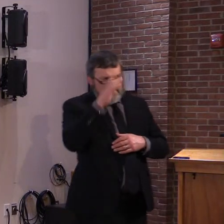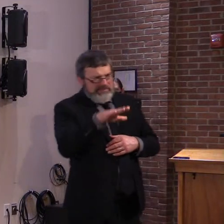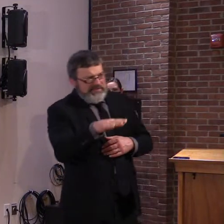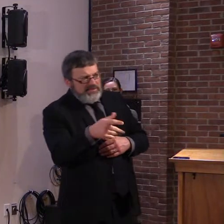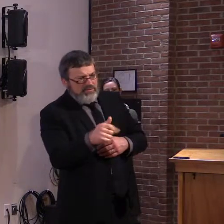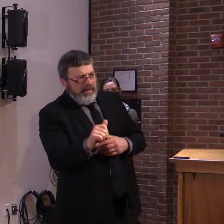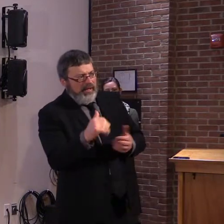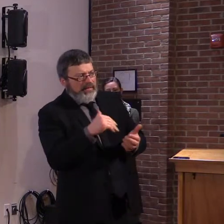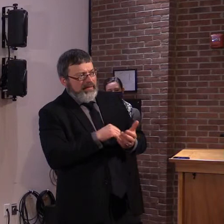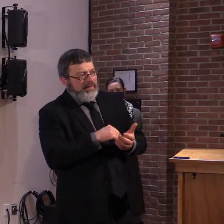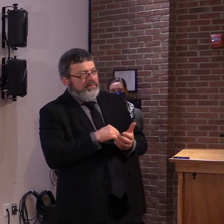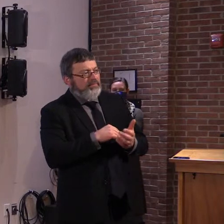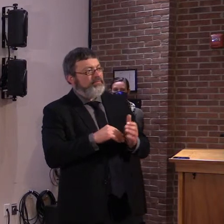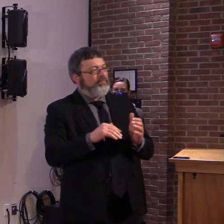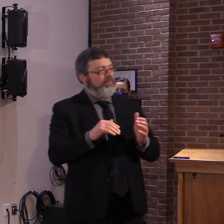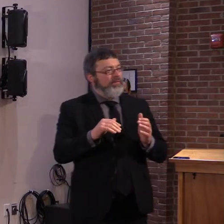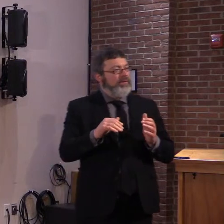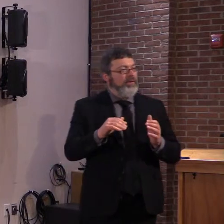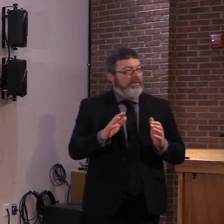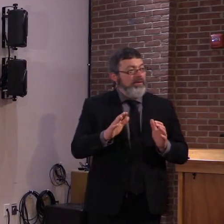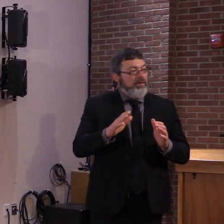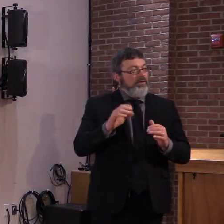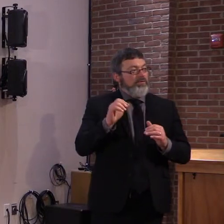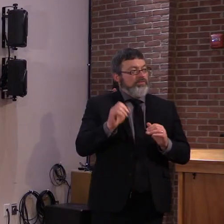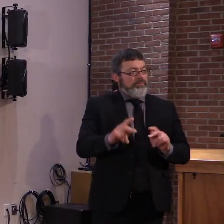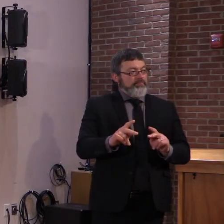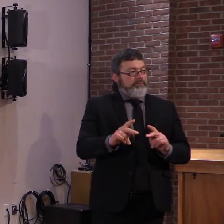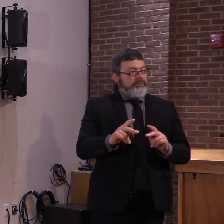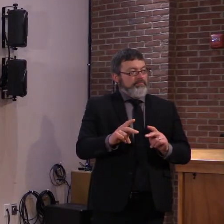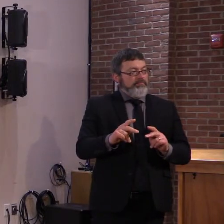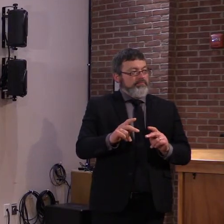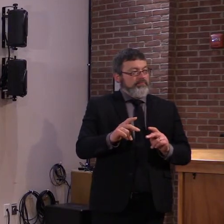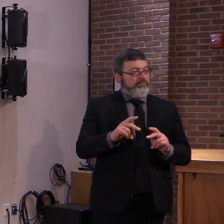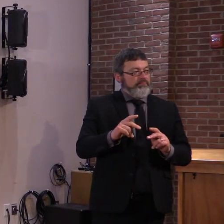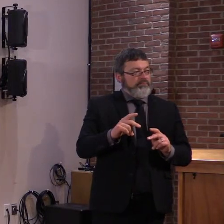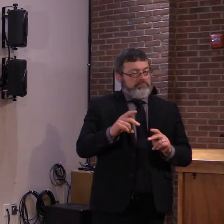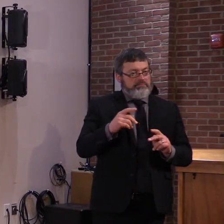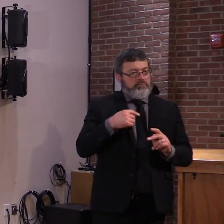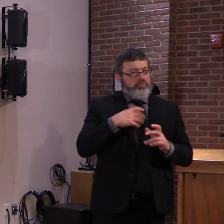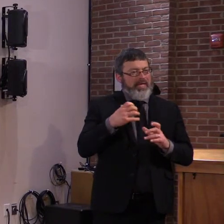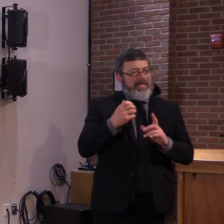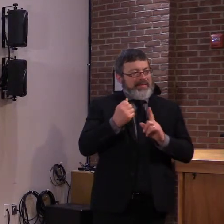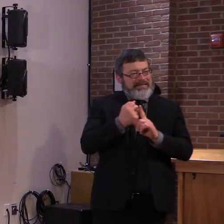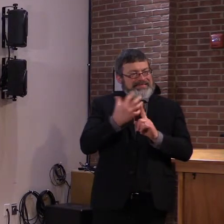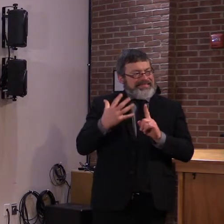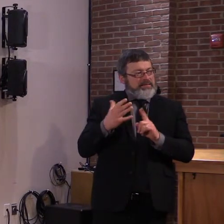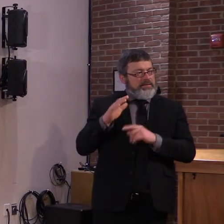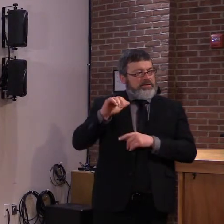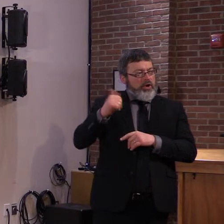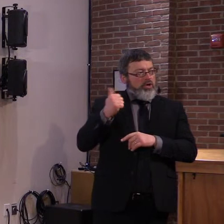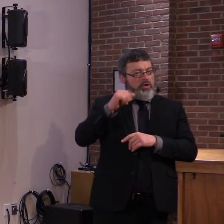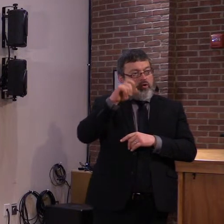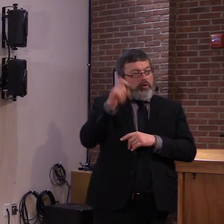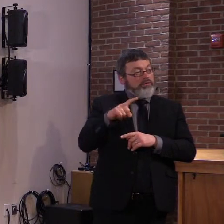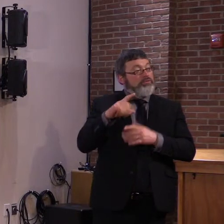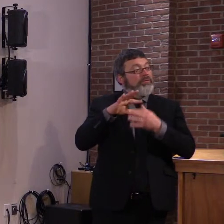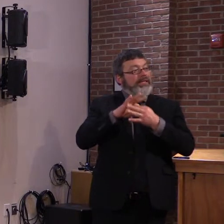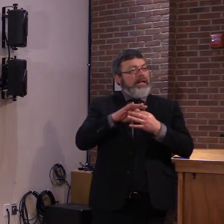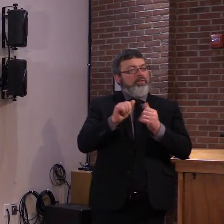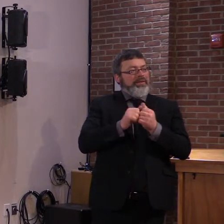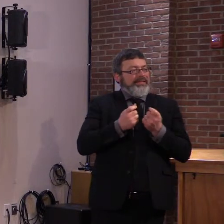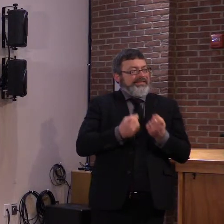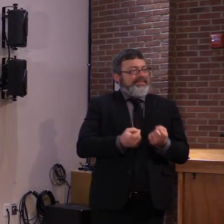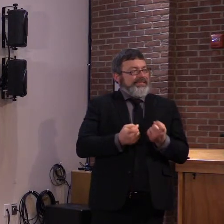Okay. Following up on Tim McQuiston's question, specific to skiing, we've, now that the season's underway, had